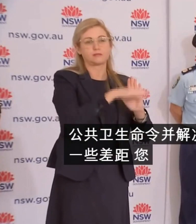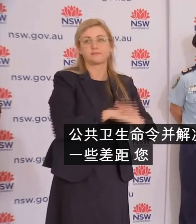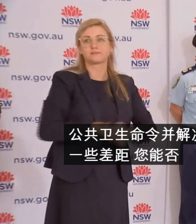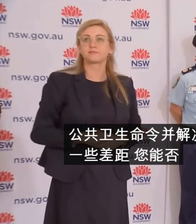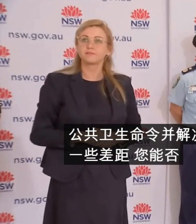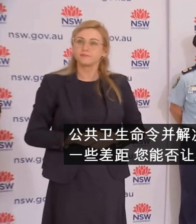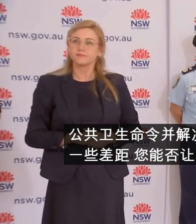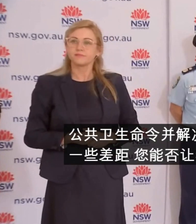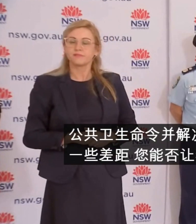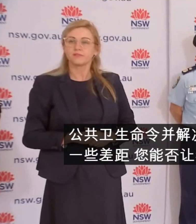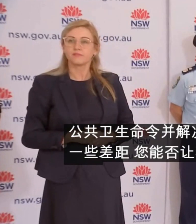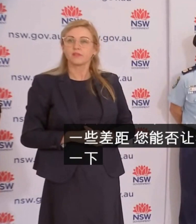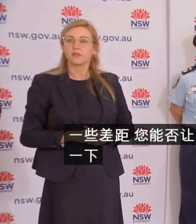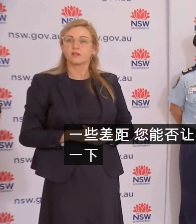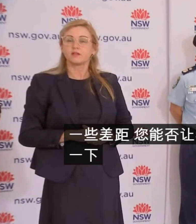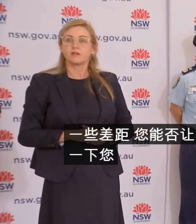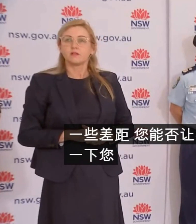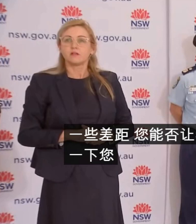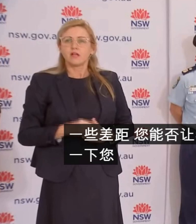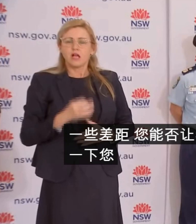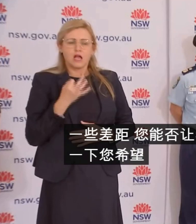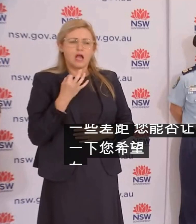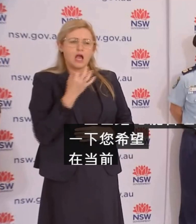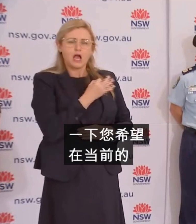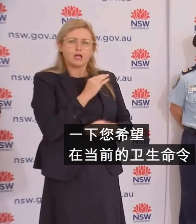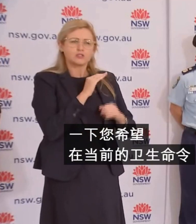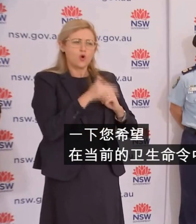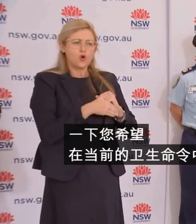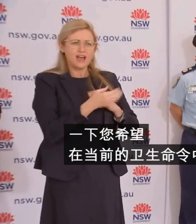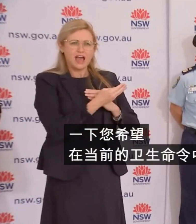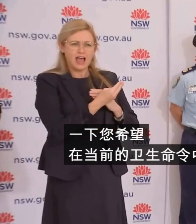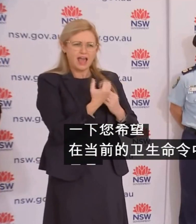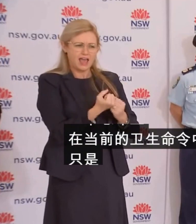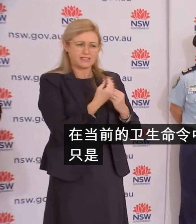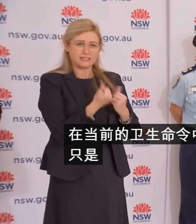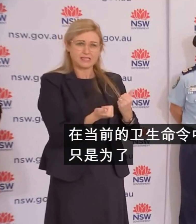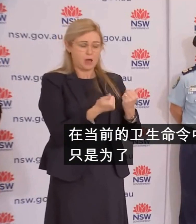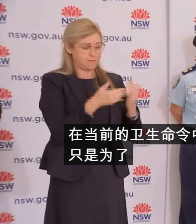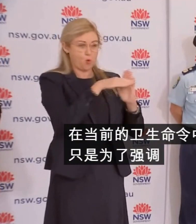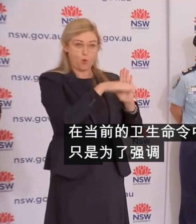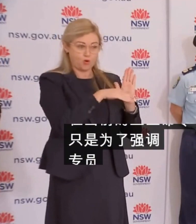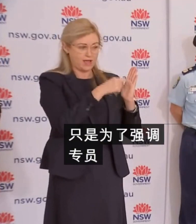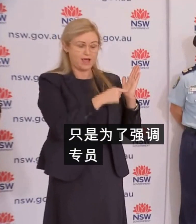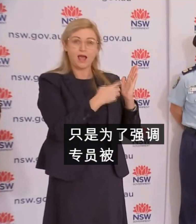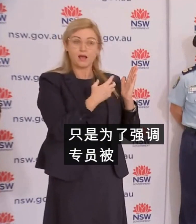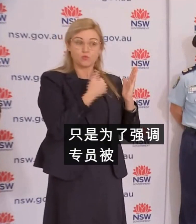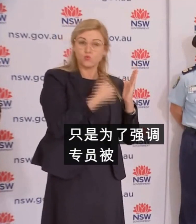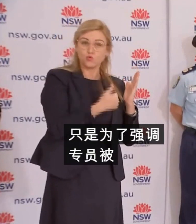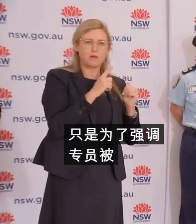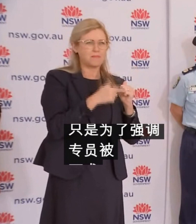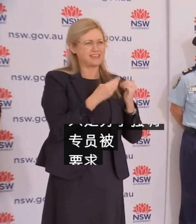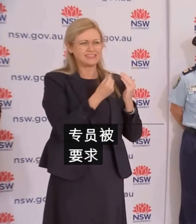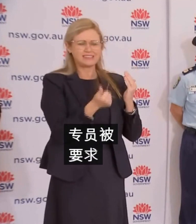gaps. Can you give us a sense of the sorts of gaps that you want to see closed in those current health orders? Well, just to stress, the Commissioner's